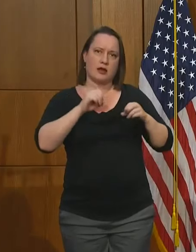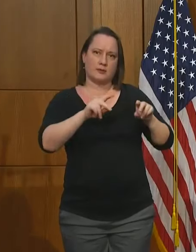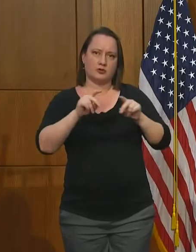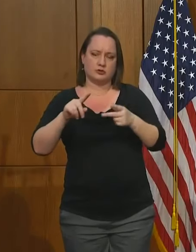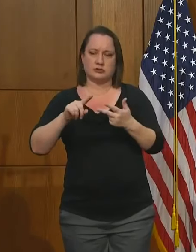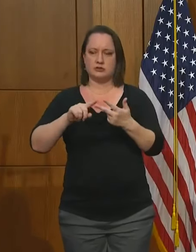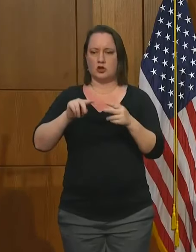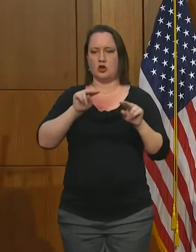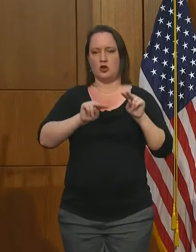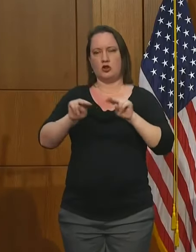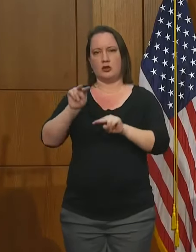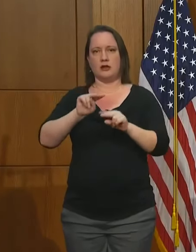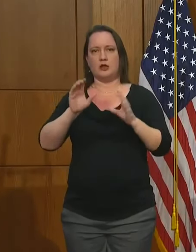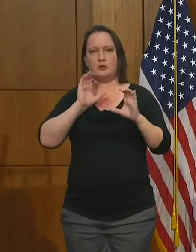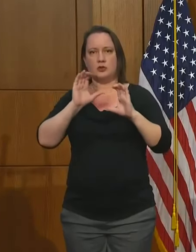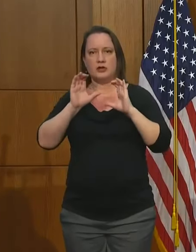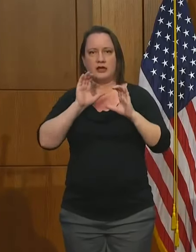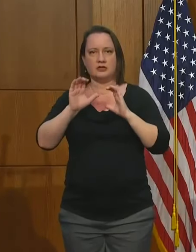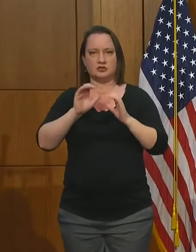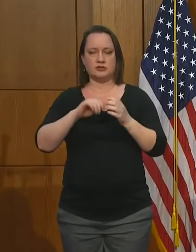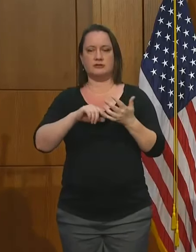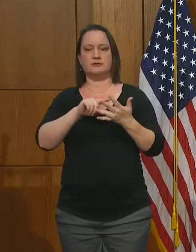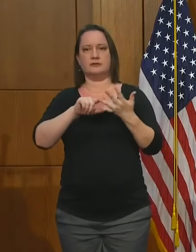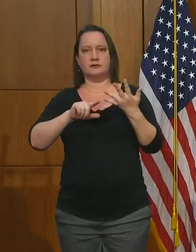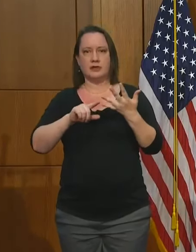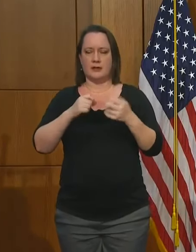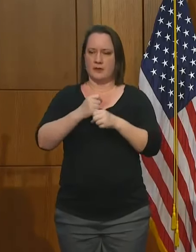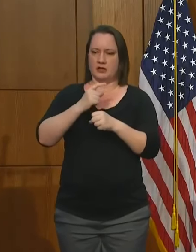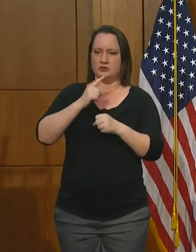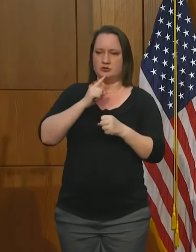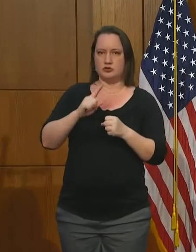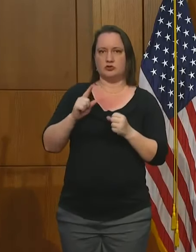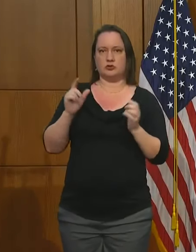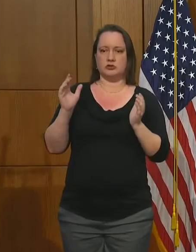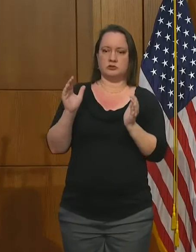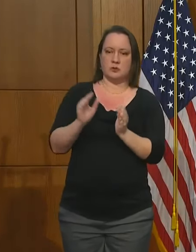communication campaigns, and to ensure small